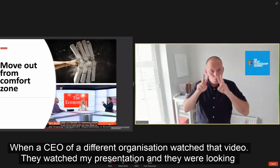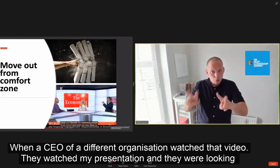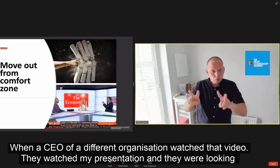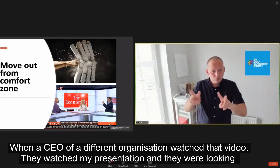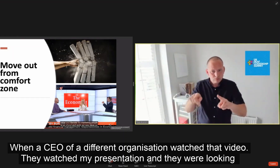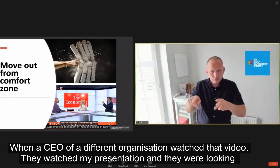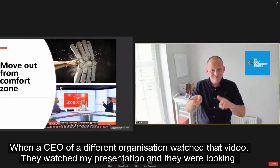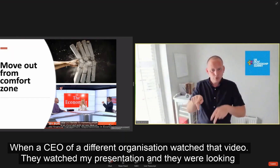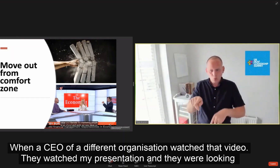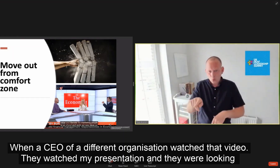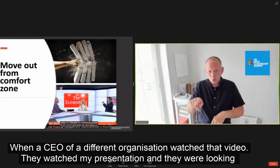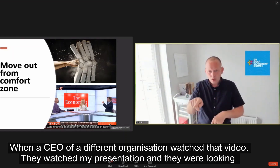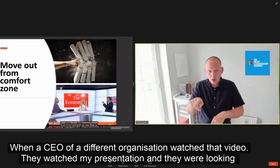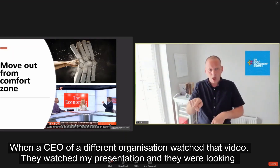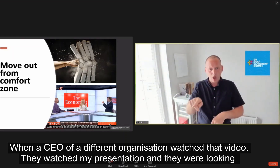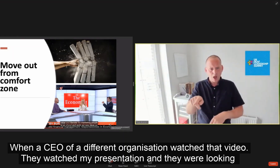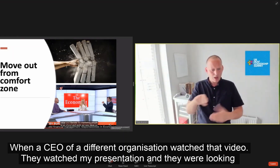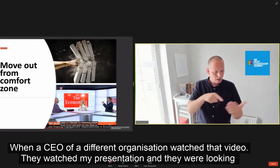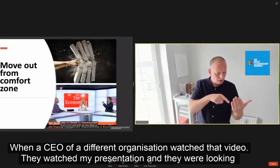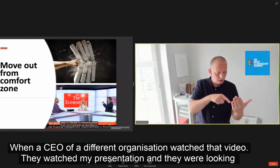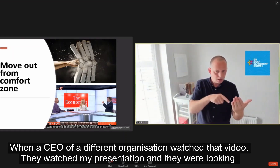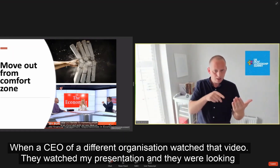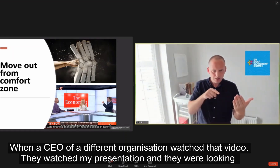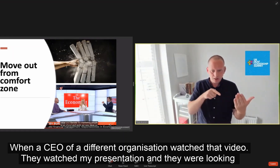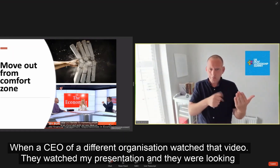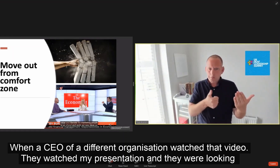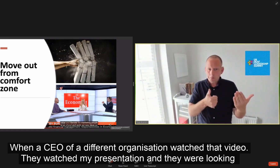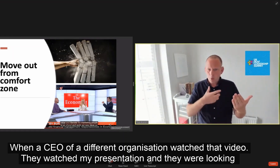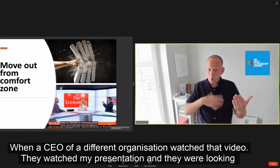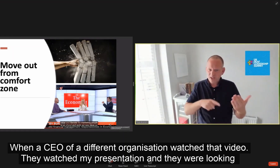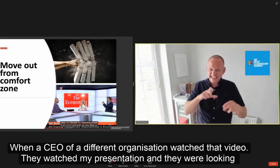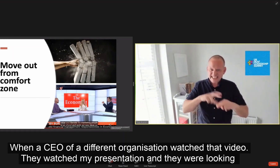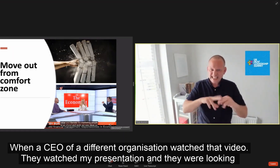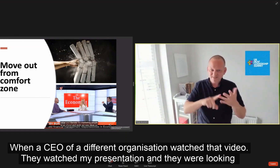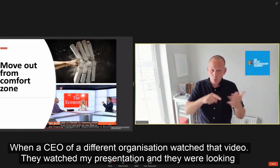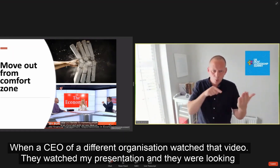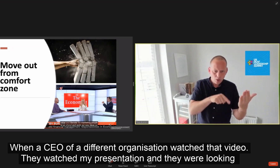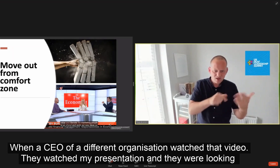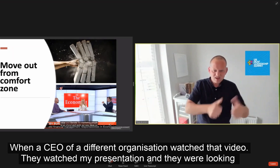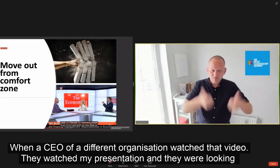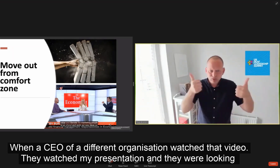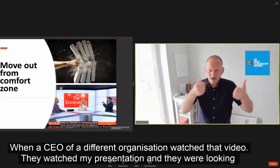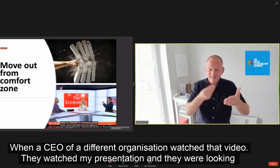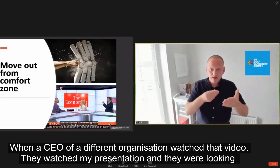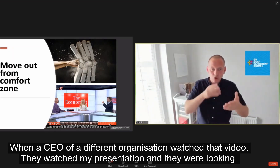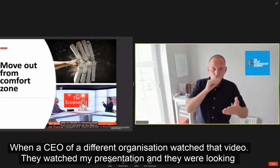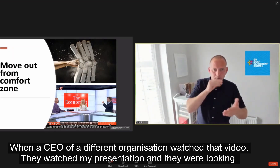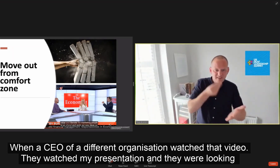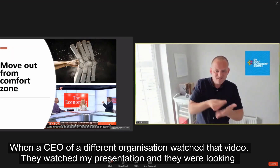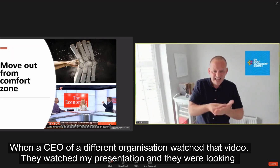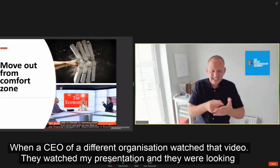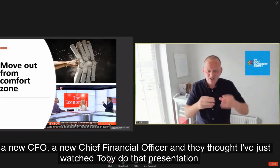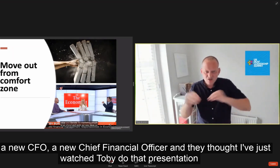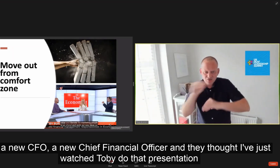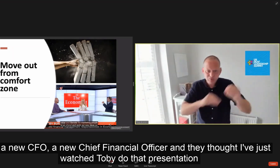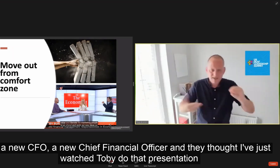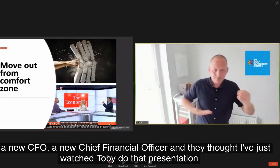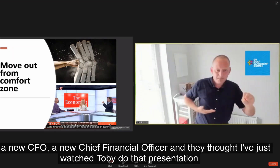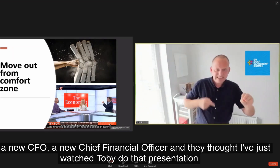where a CEO of a different organisation watched that video. They watched my presentation and they were looking for a new CFO, a new